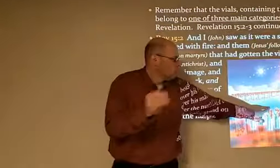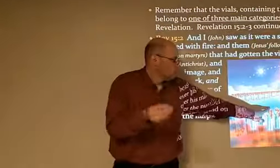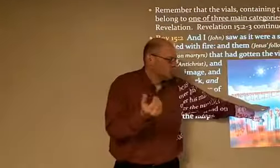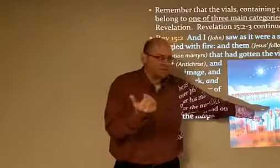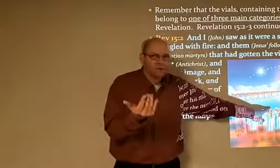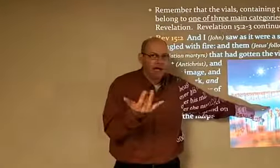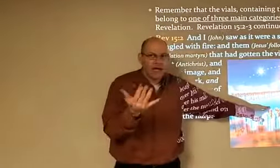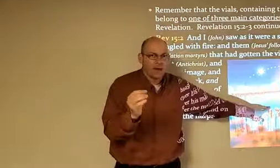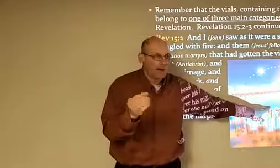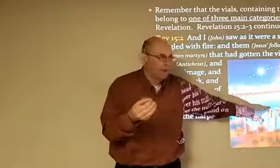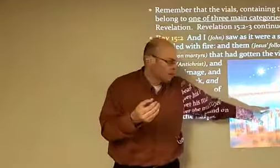"Mingled with fire."